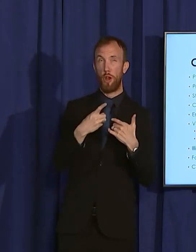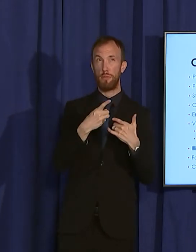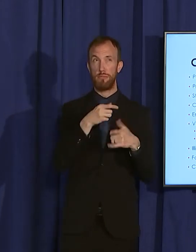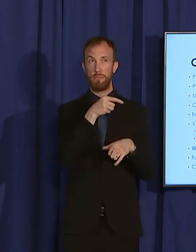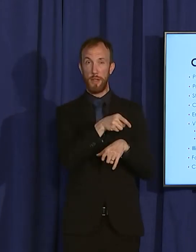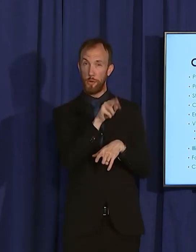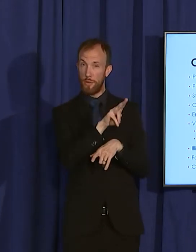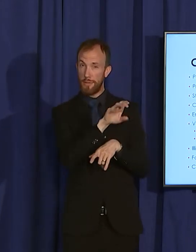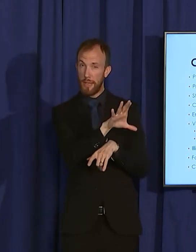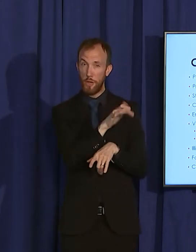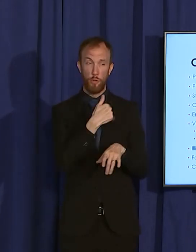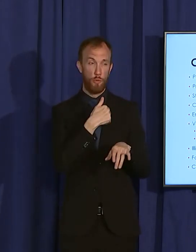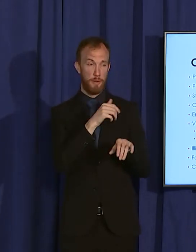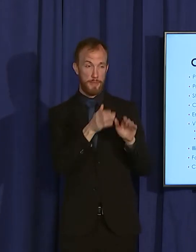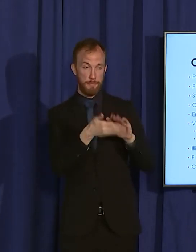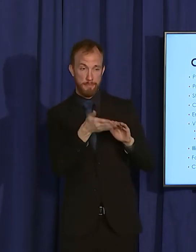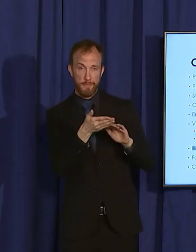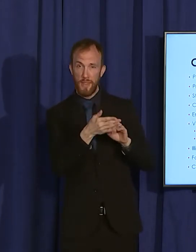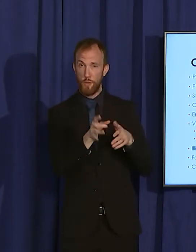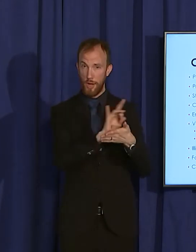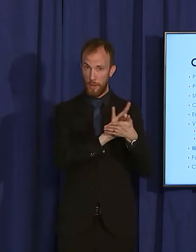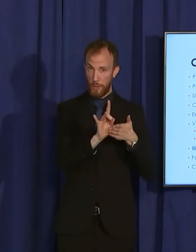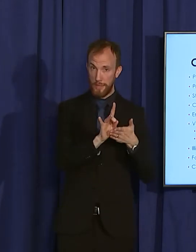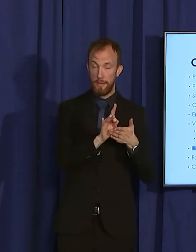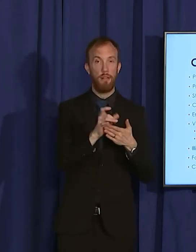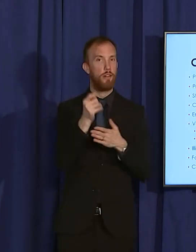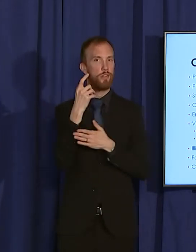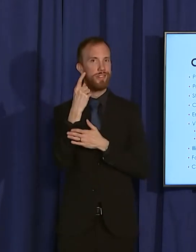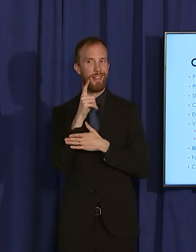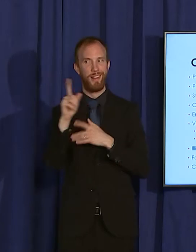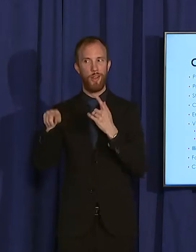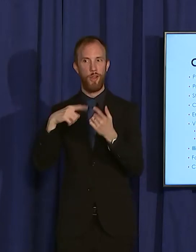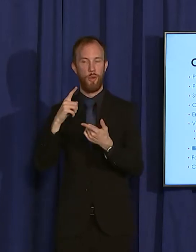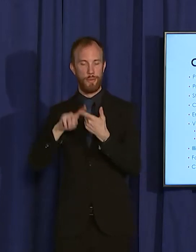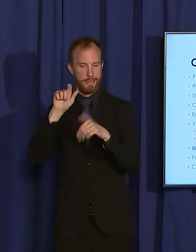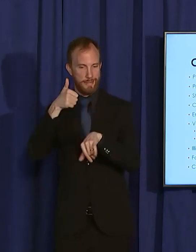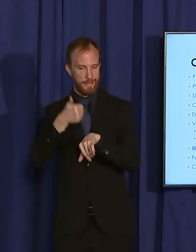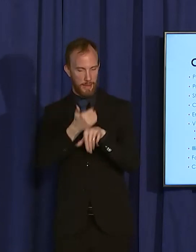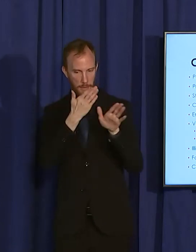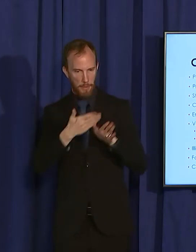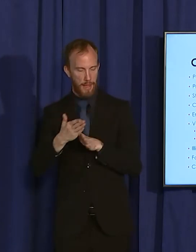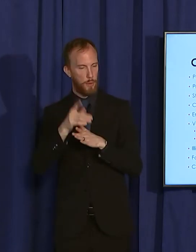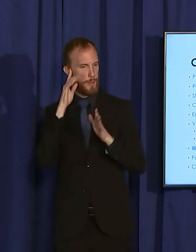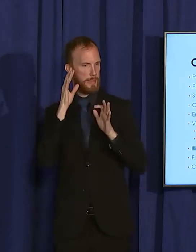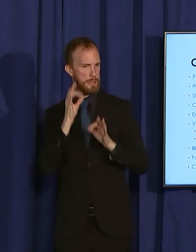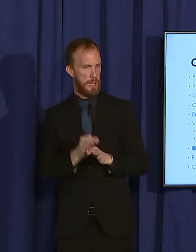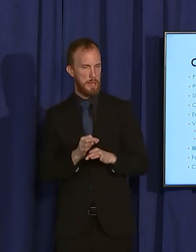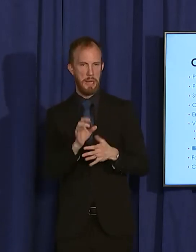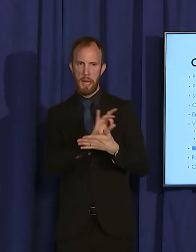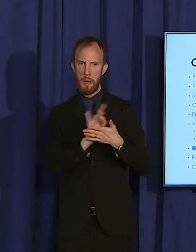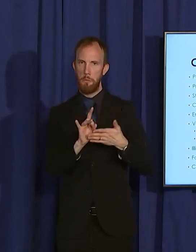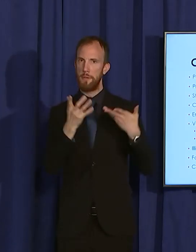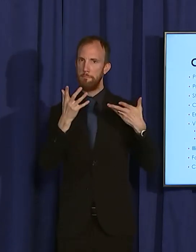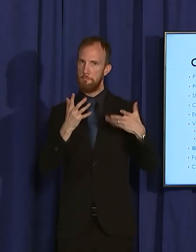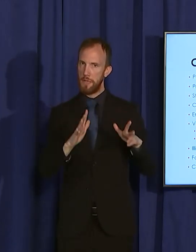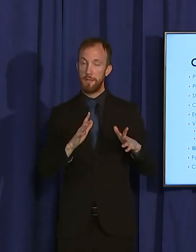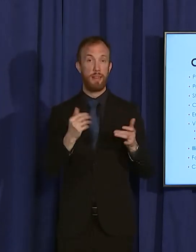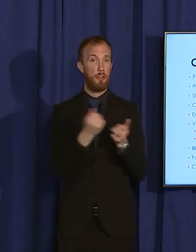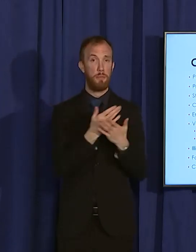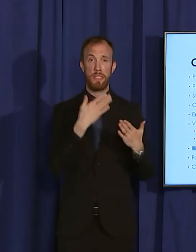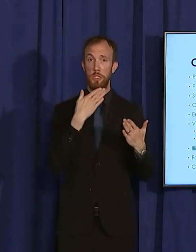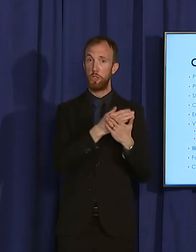was originally planned to be an 8-week engagement from the federal government. It's been going really well, so this will be our last week